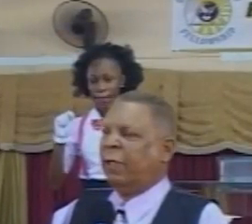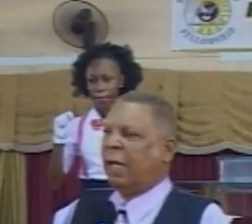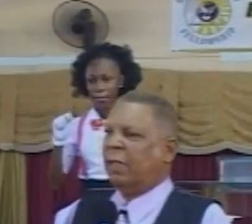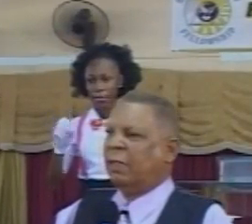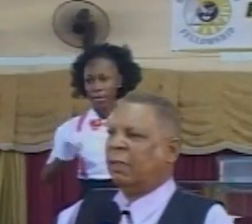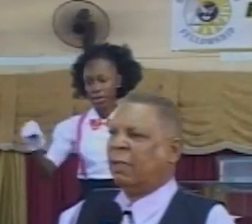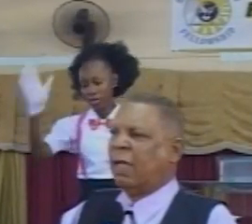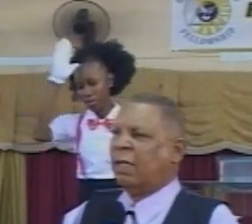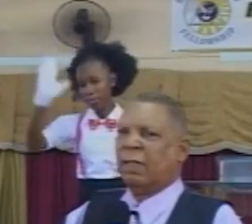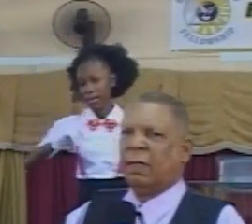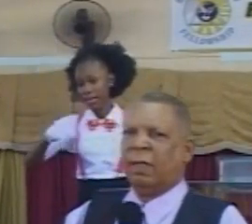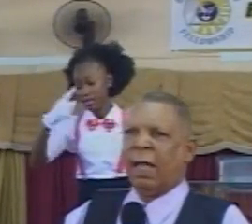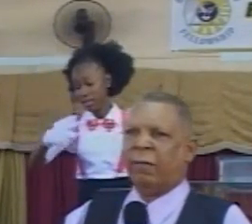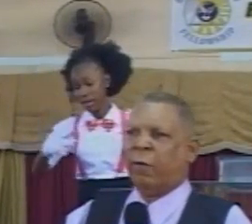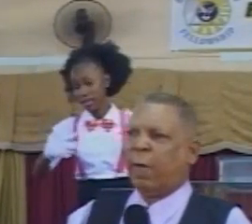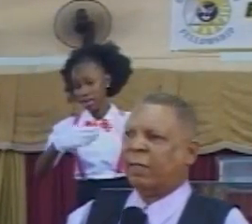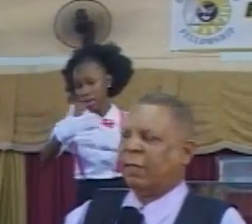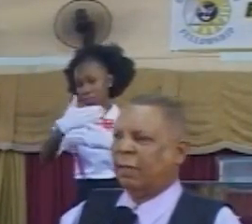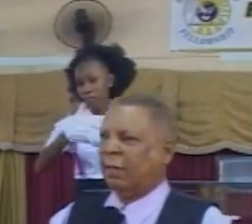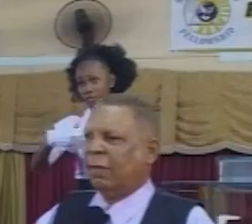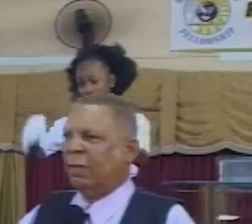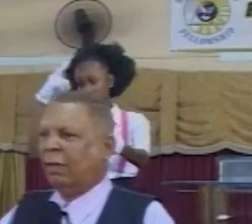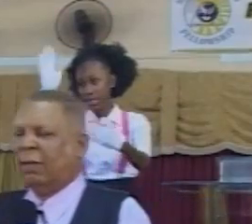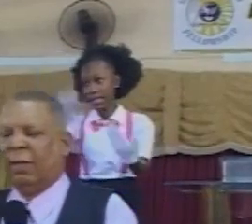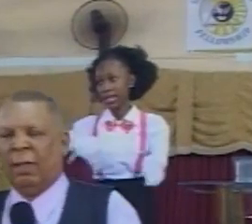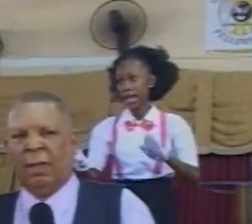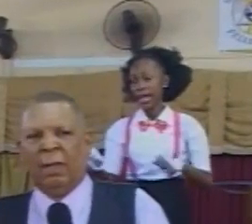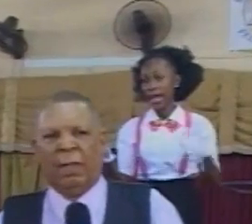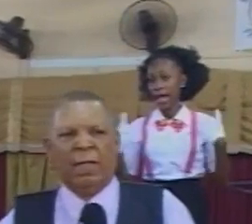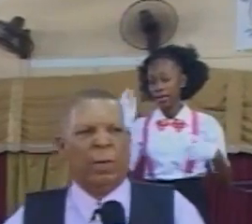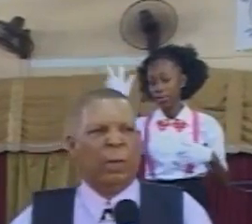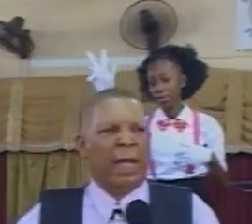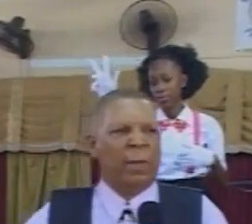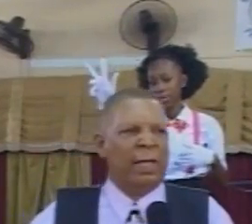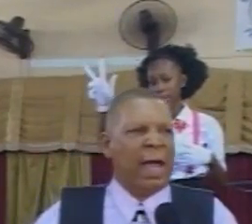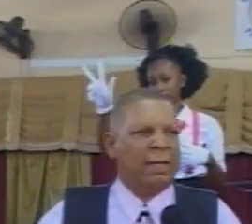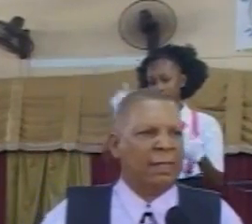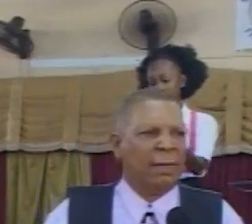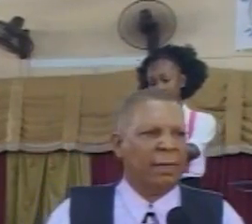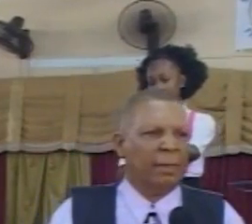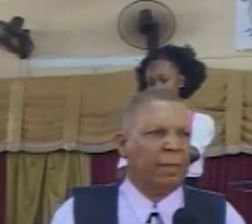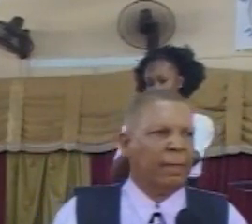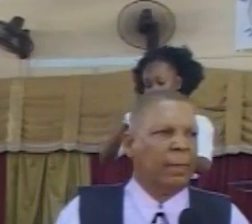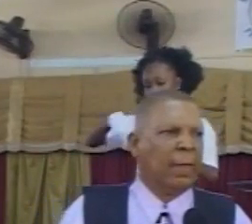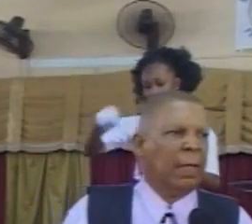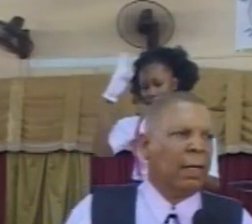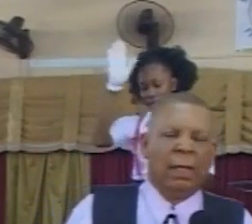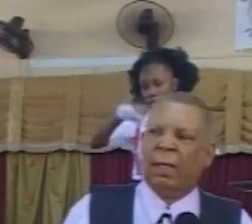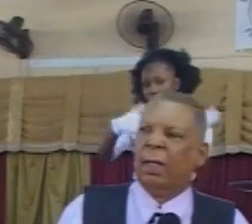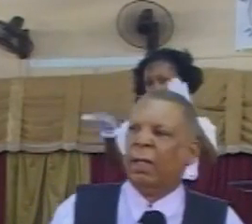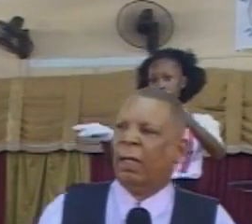before he dies, he says, he had three requests. He said, when he dies,